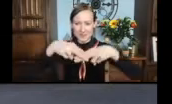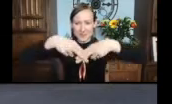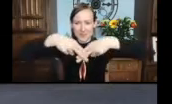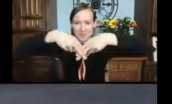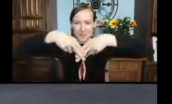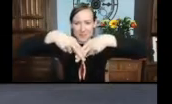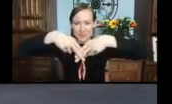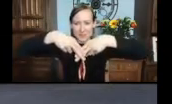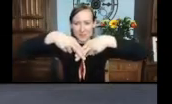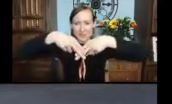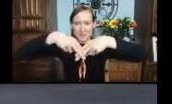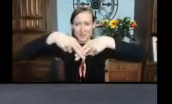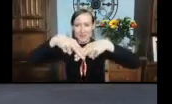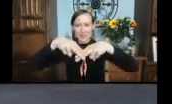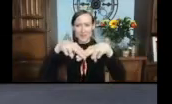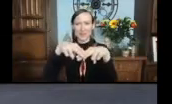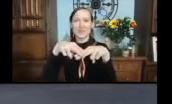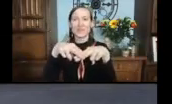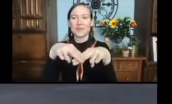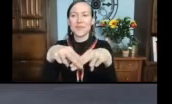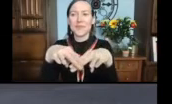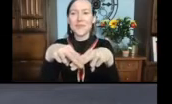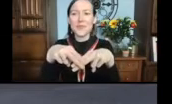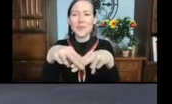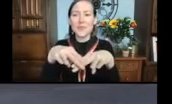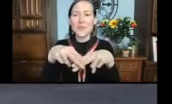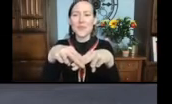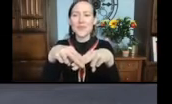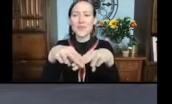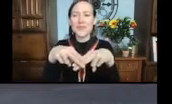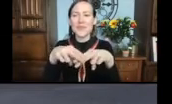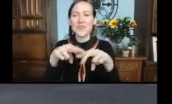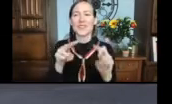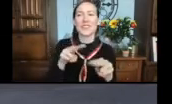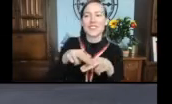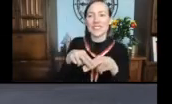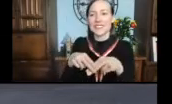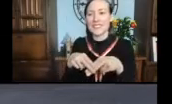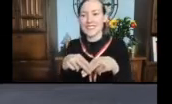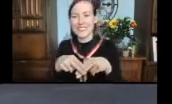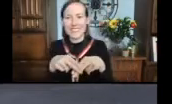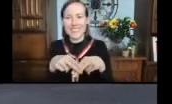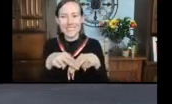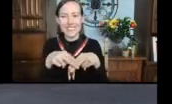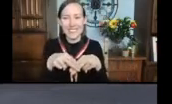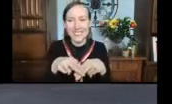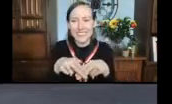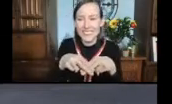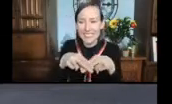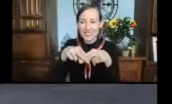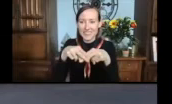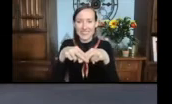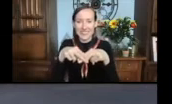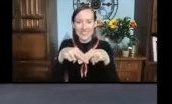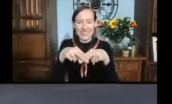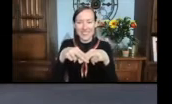is doing, that Jessica is doing. Okay, and you can just type away. Maybe we can hear from the